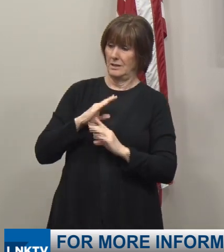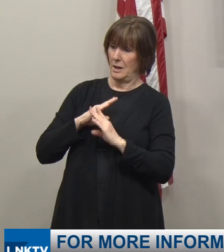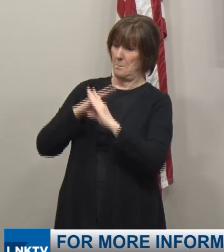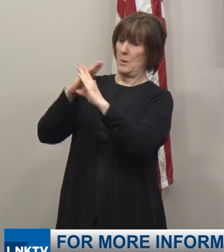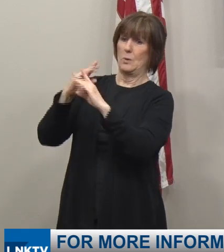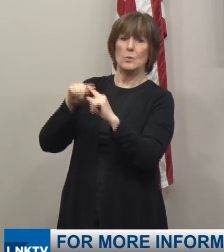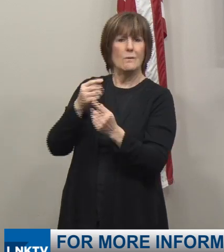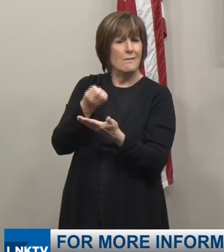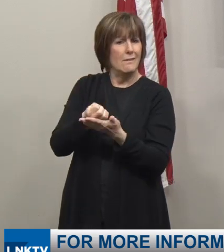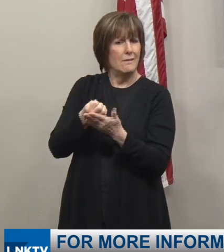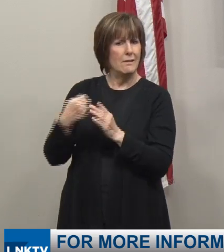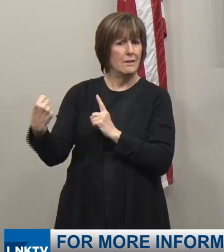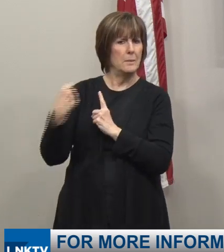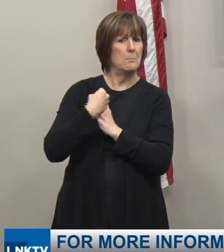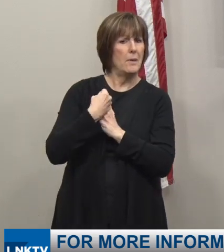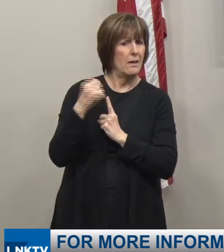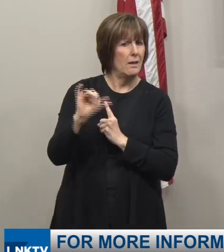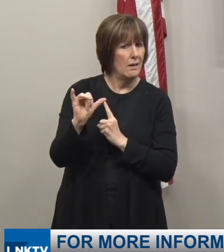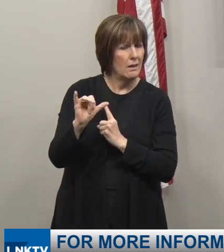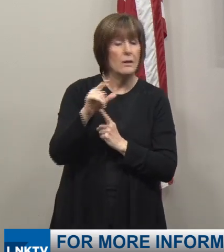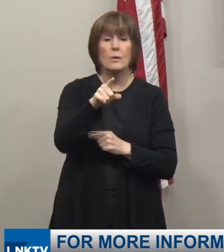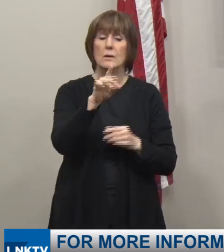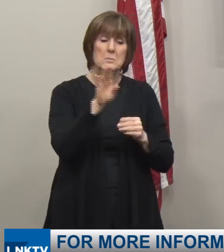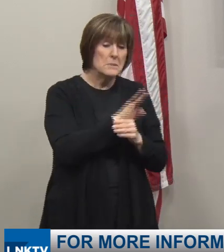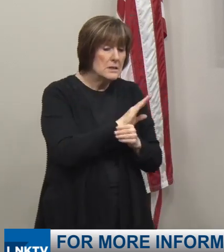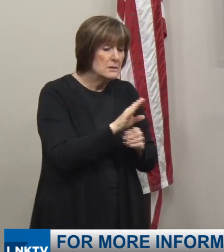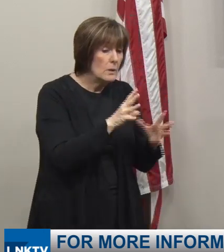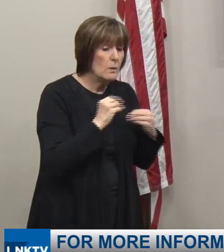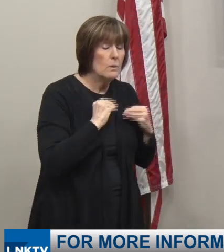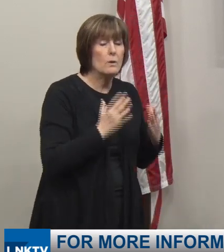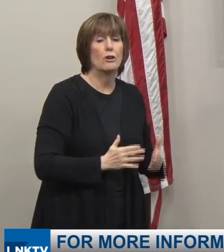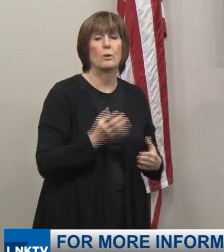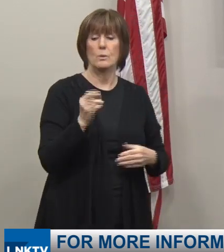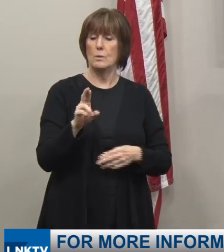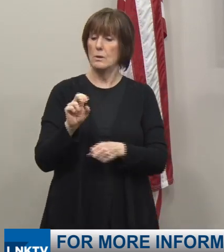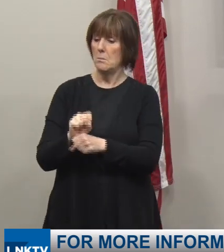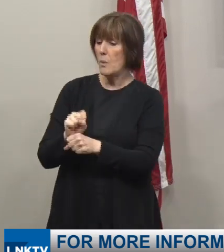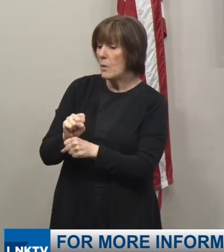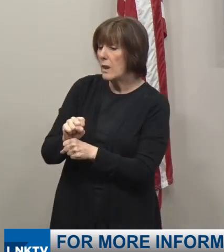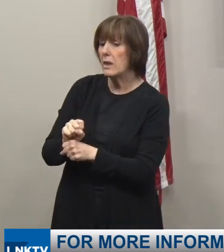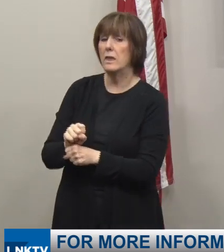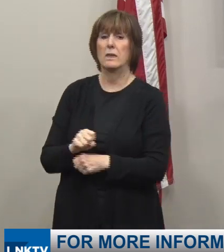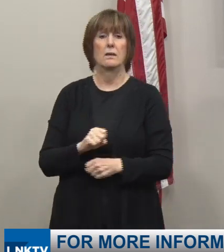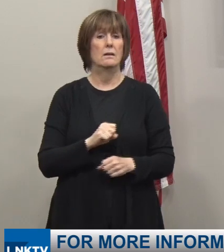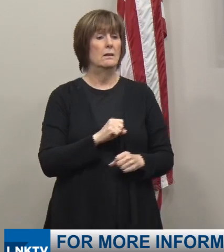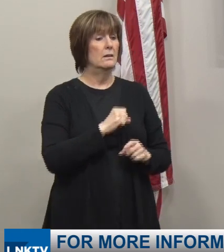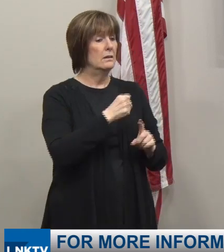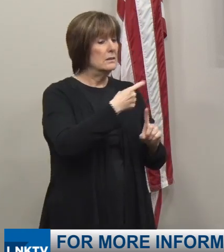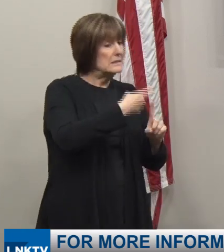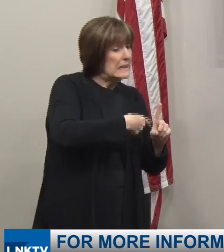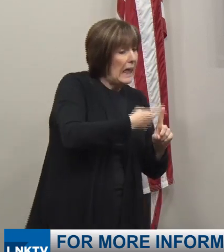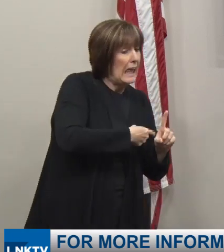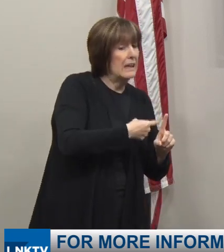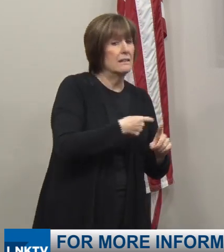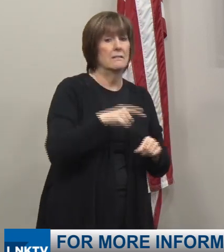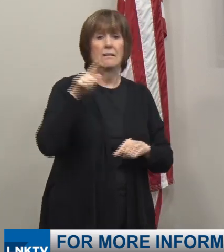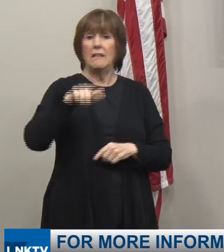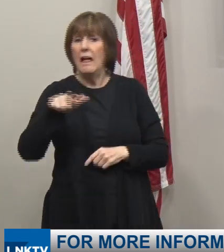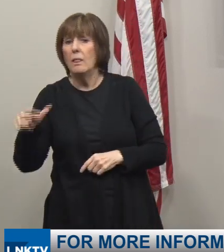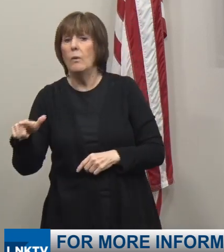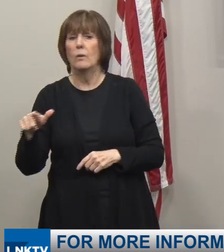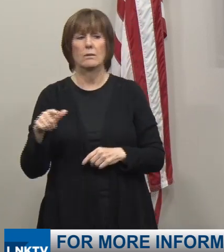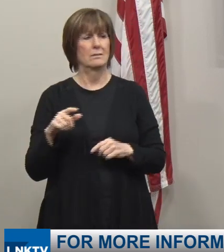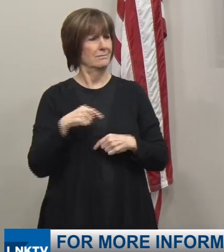economic impact of the virus. Whether you're a business owner or an employee, a tenant or a landlord, we know people